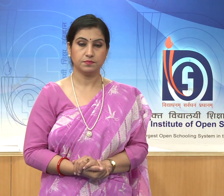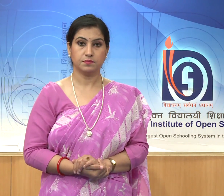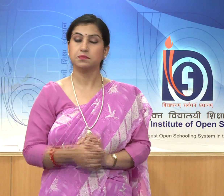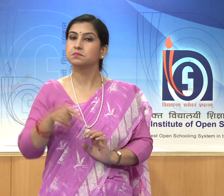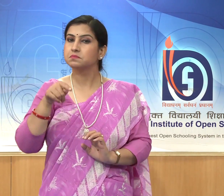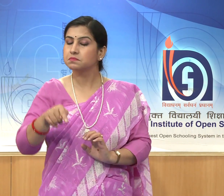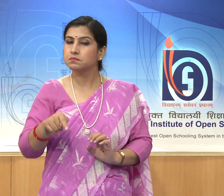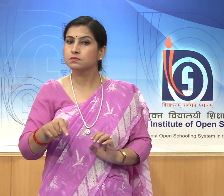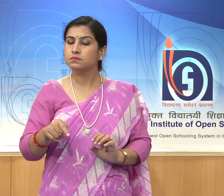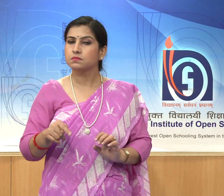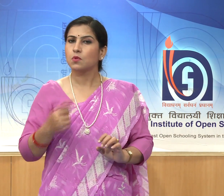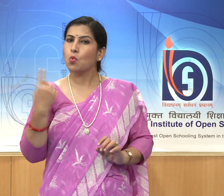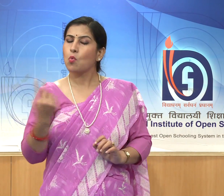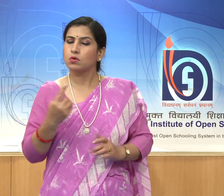It was mainly restricted